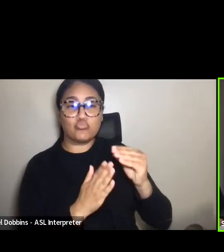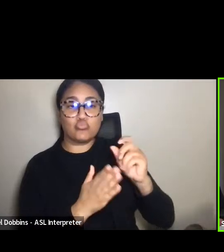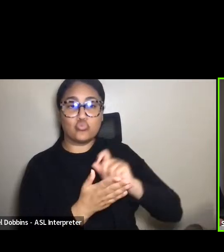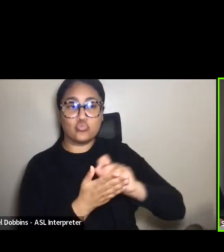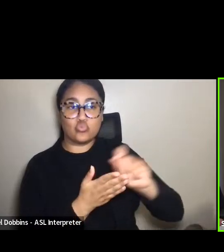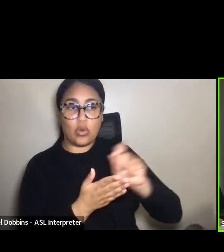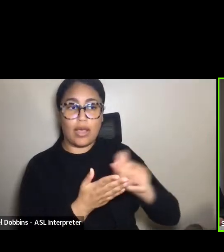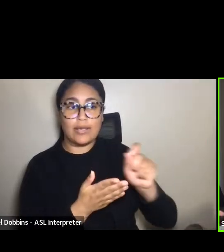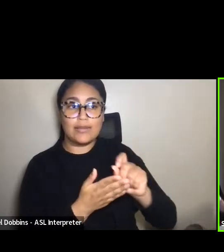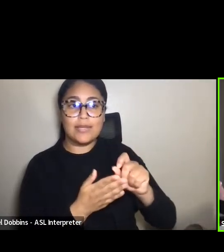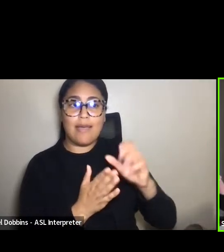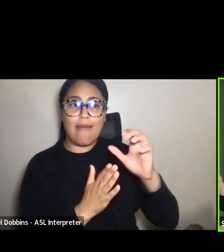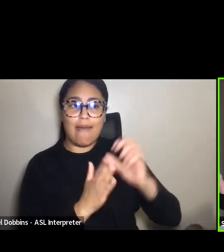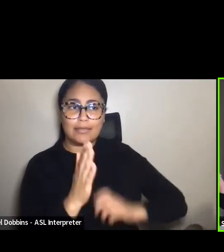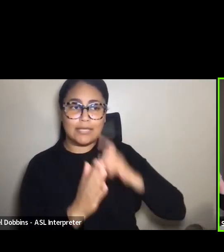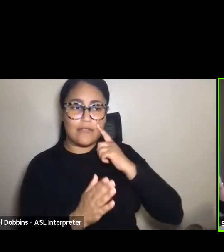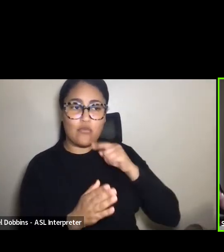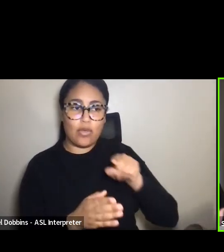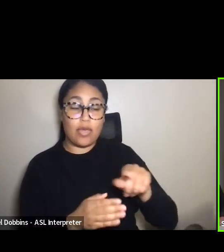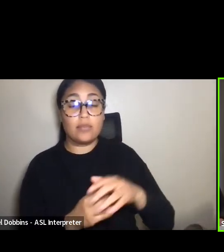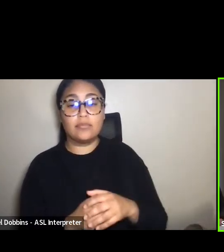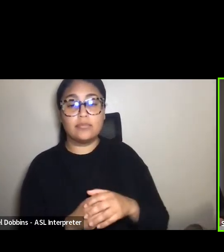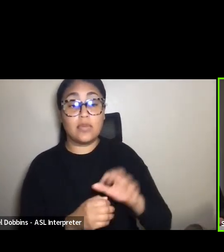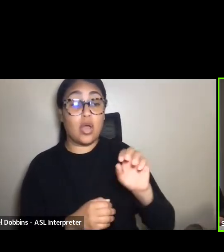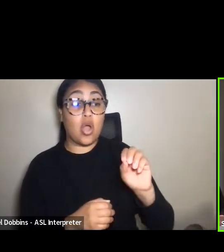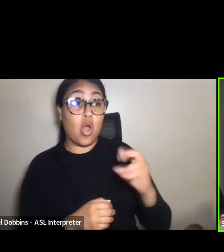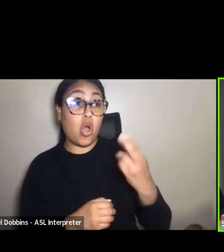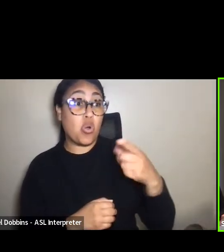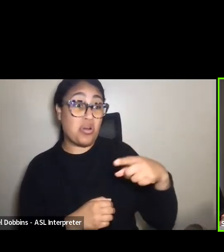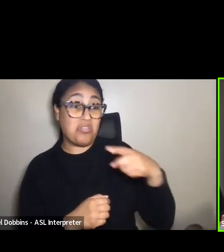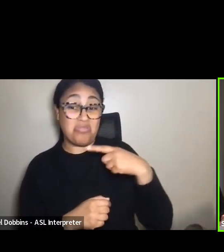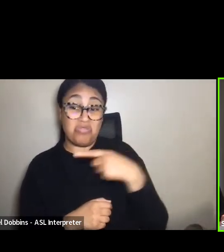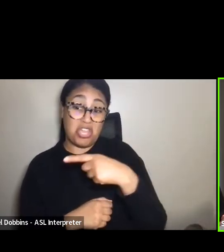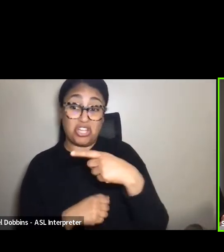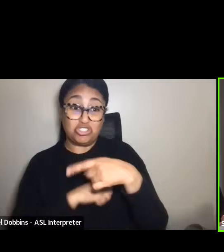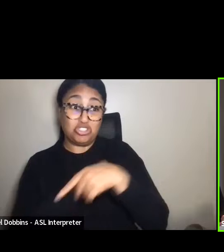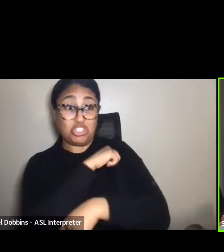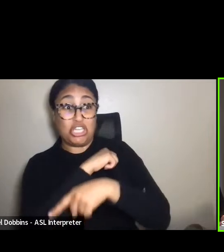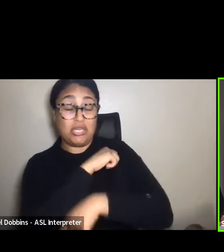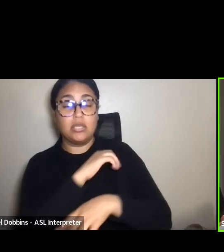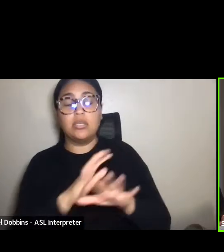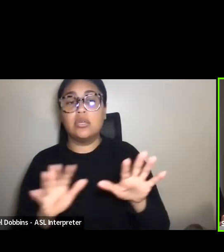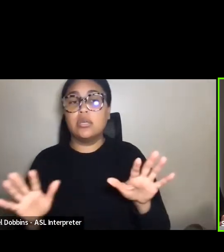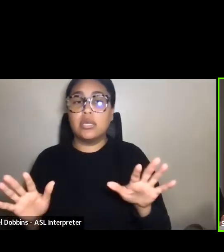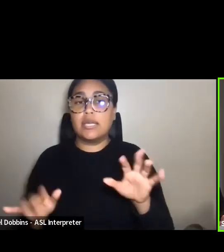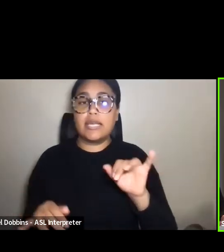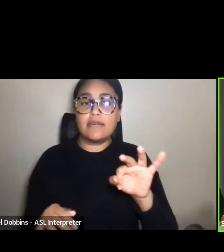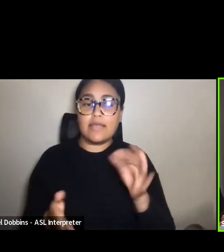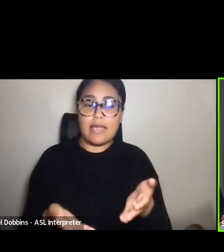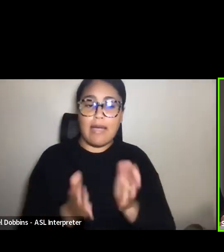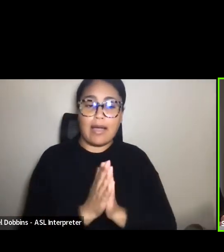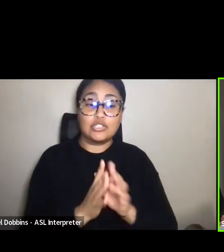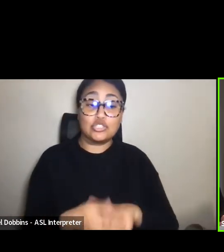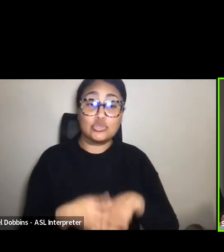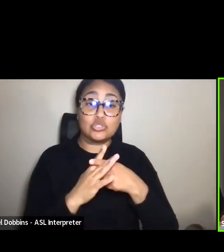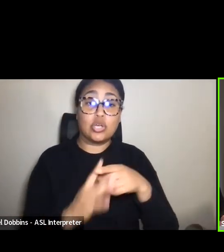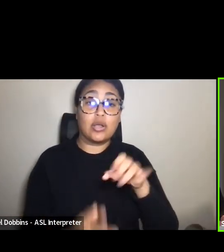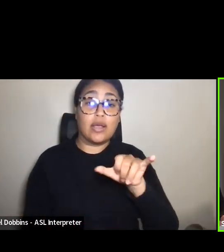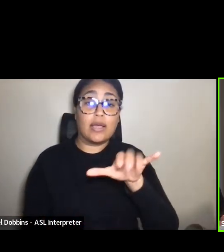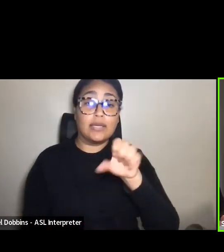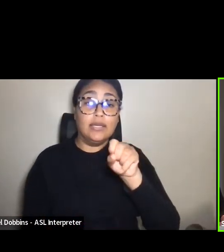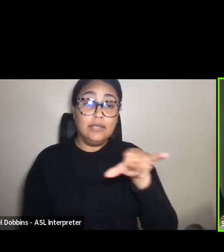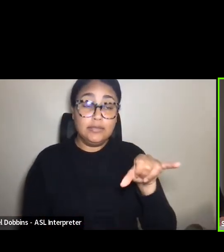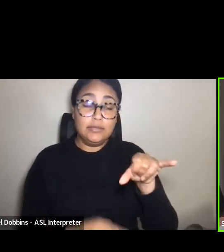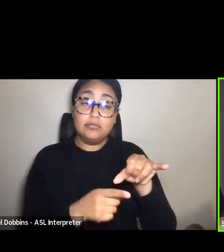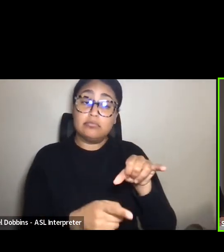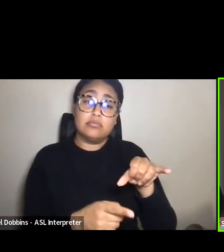them to be able to do, is instead of saying, oh, they're cheating, if they ask AI to start them an essay, instead they're getting some prompts and